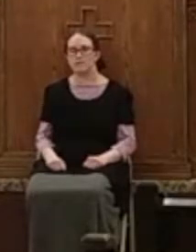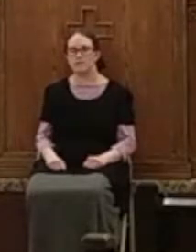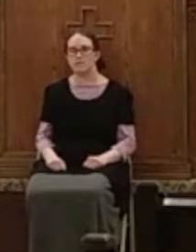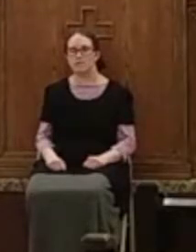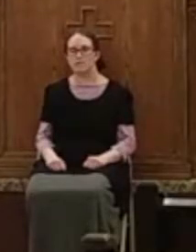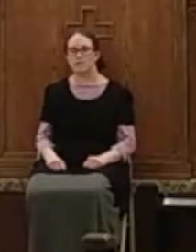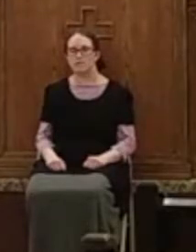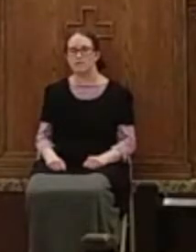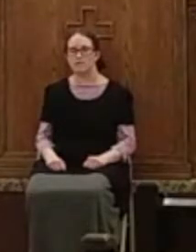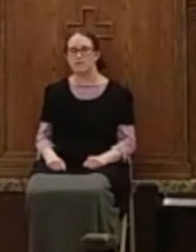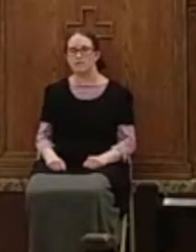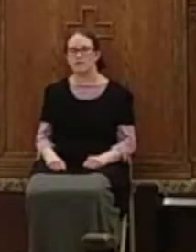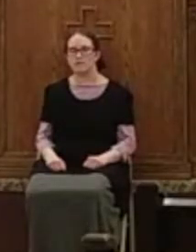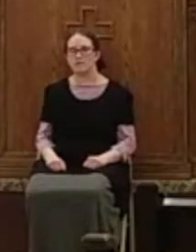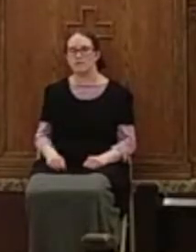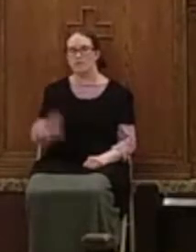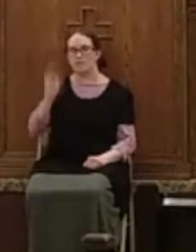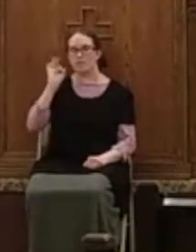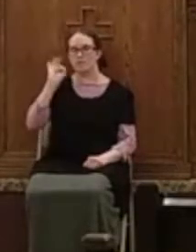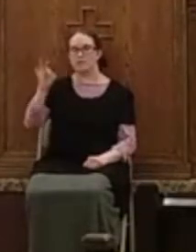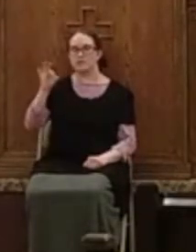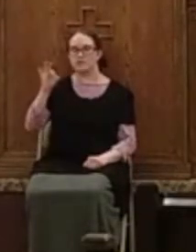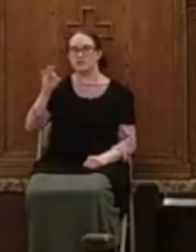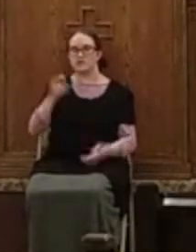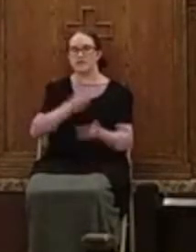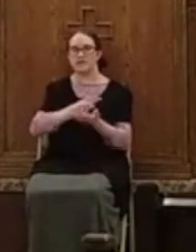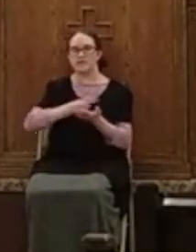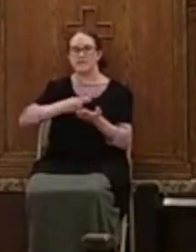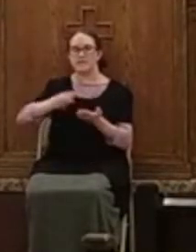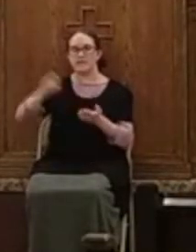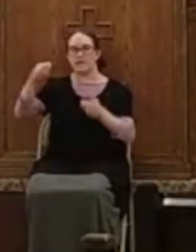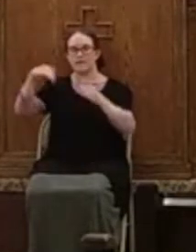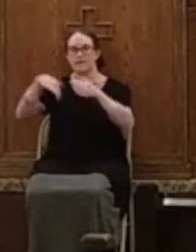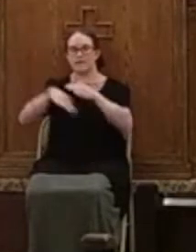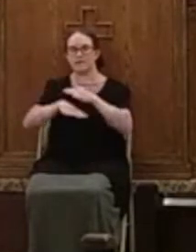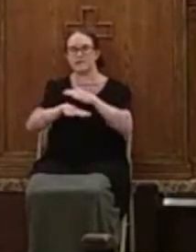Men, I'm preaching about divine access.